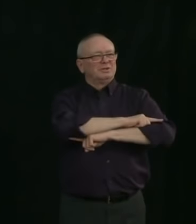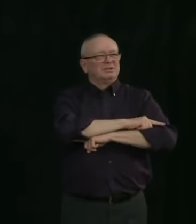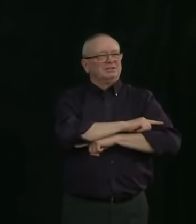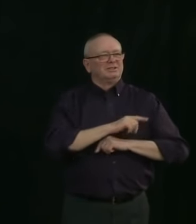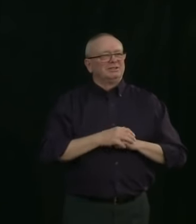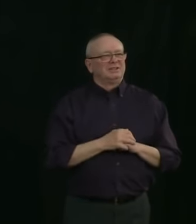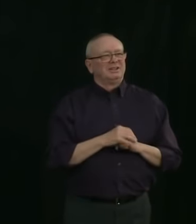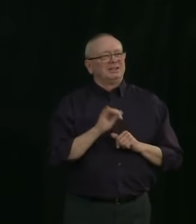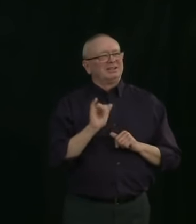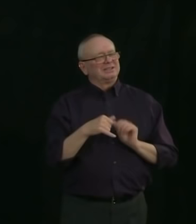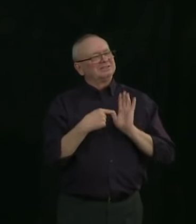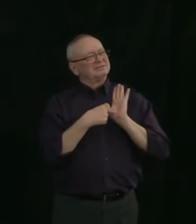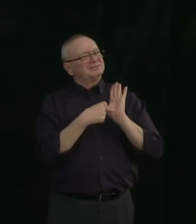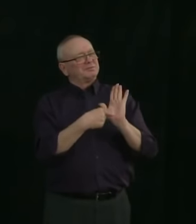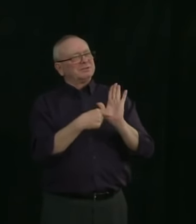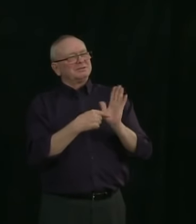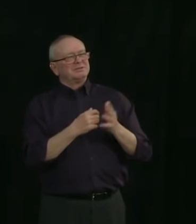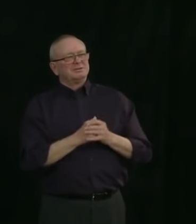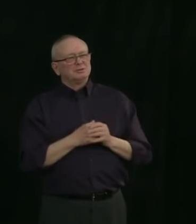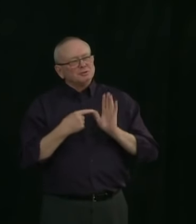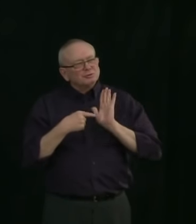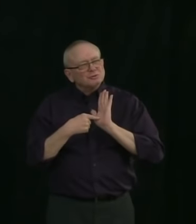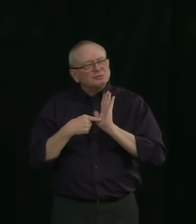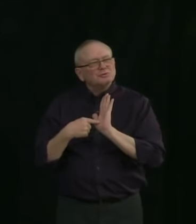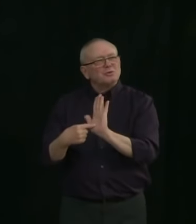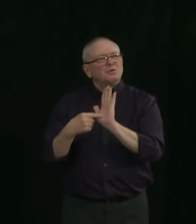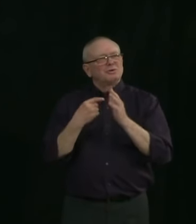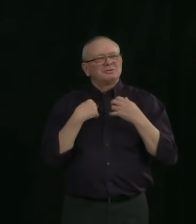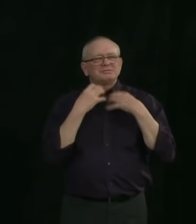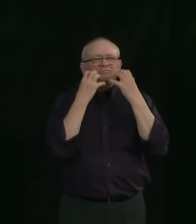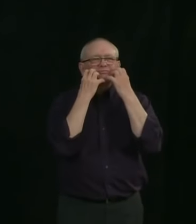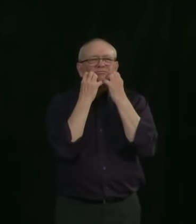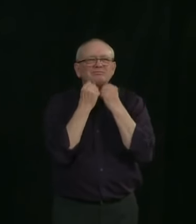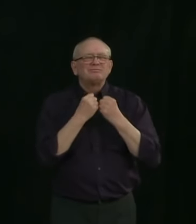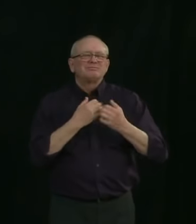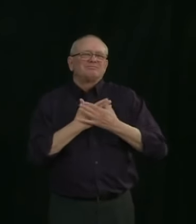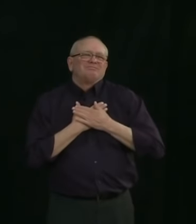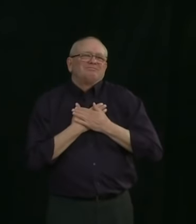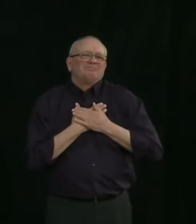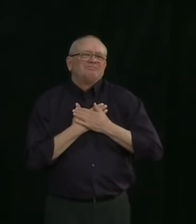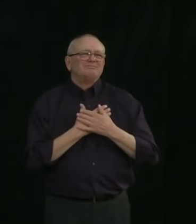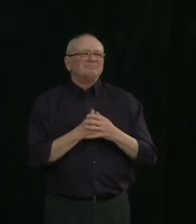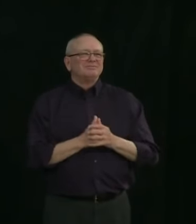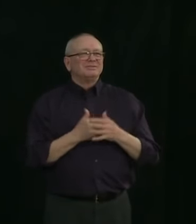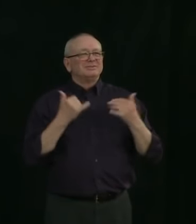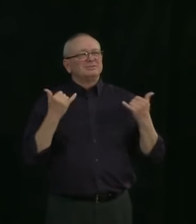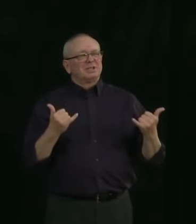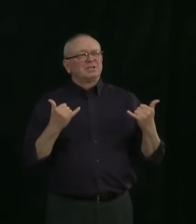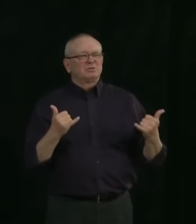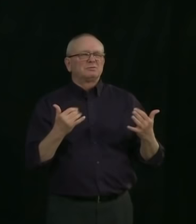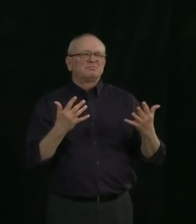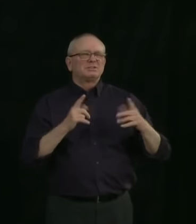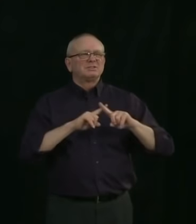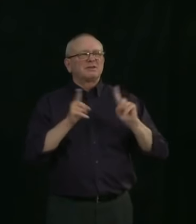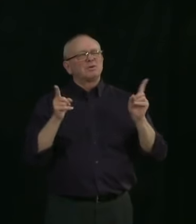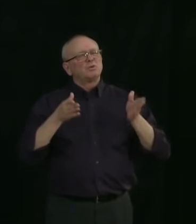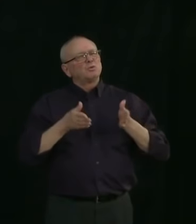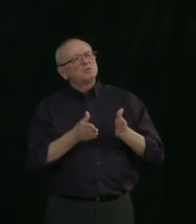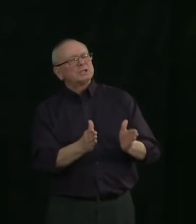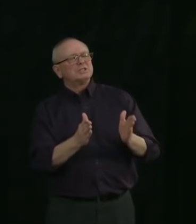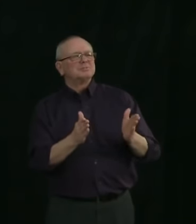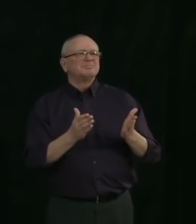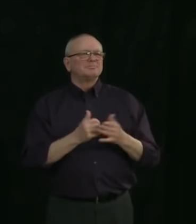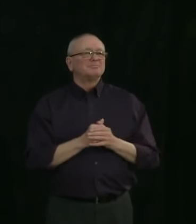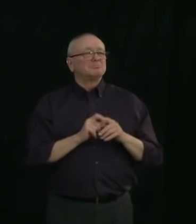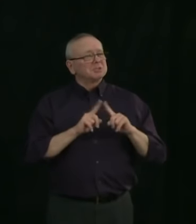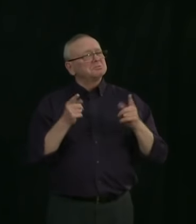of how we can show our loved ones how much we care for them. We just need to do it in different ways for now. As we head